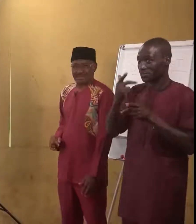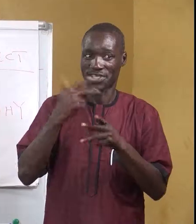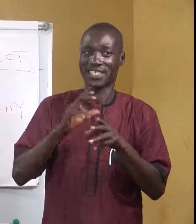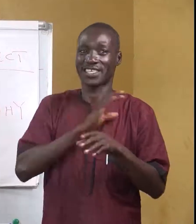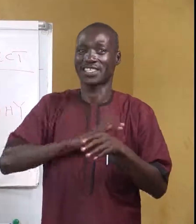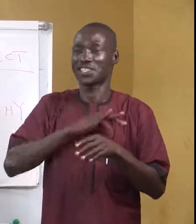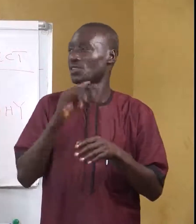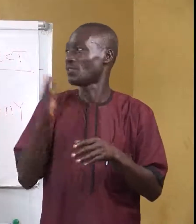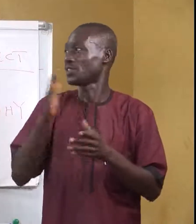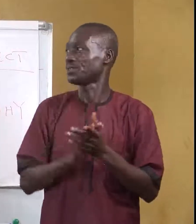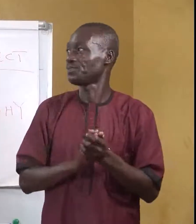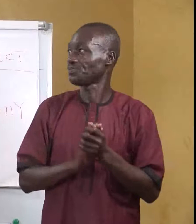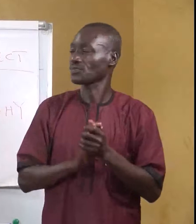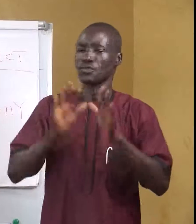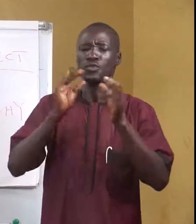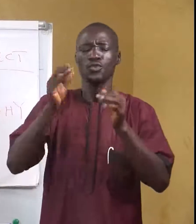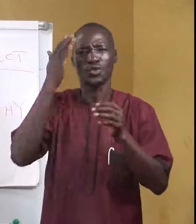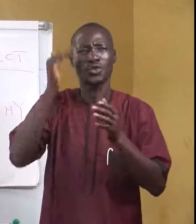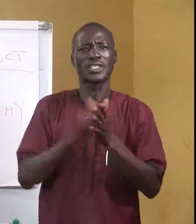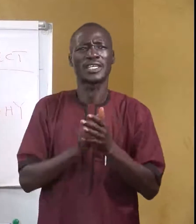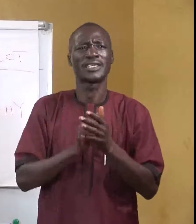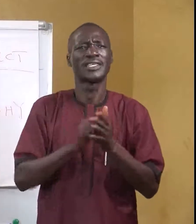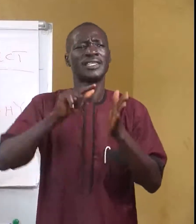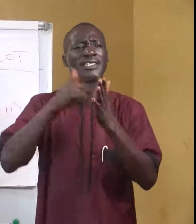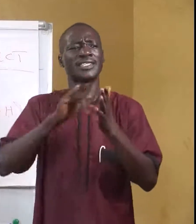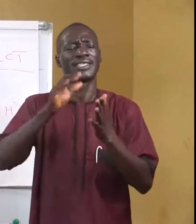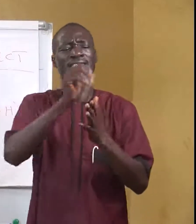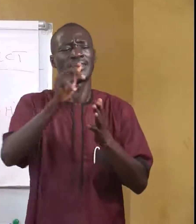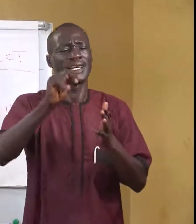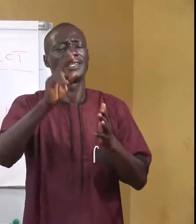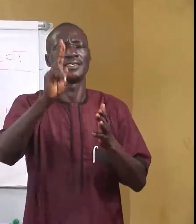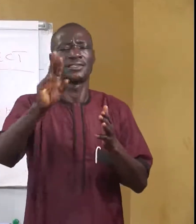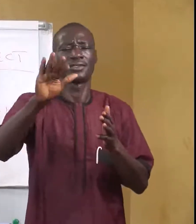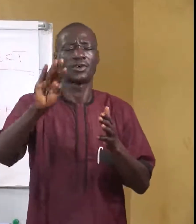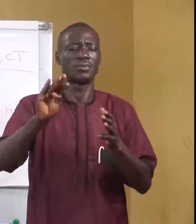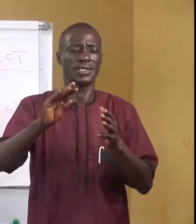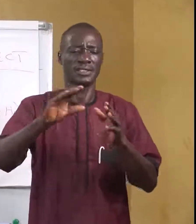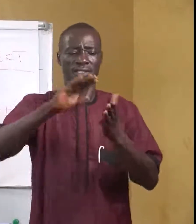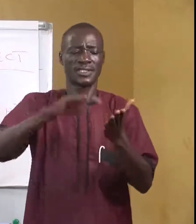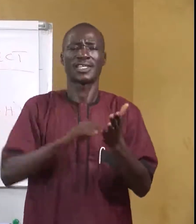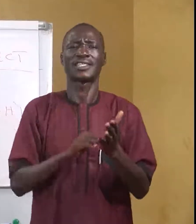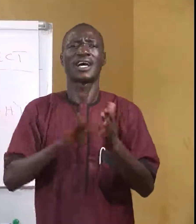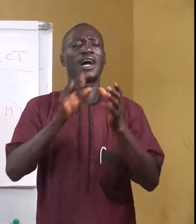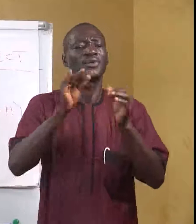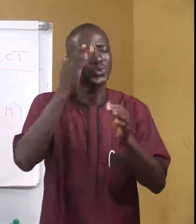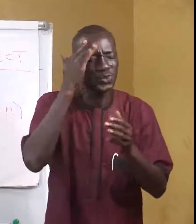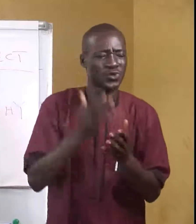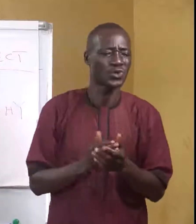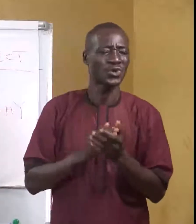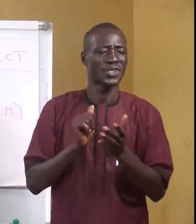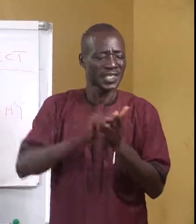center. How do you know that an urban center, this is an urban center, student? Let's look at some